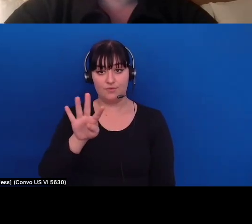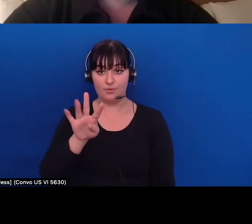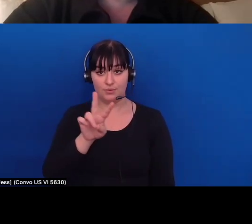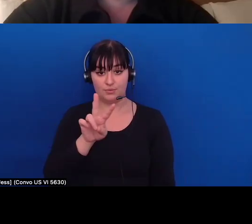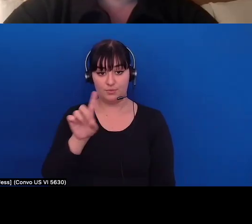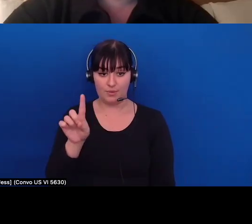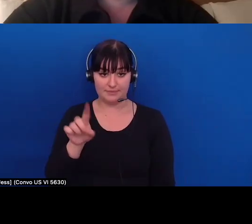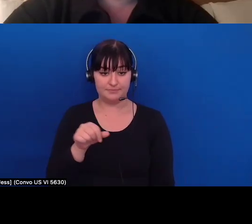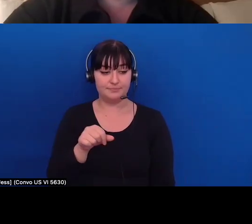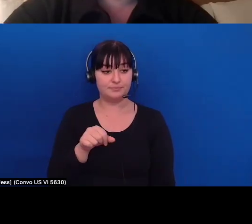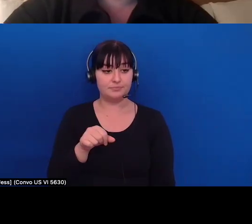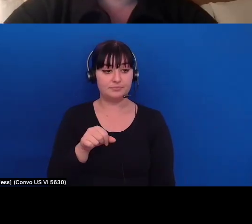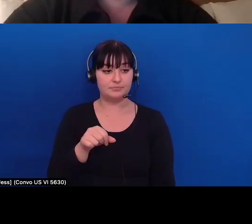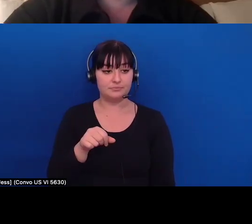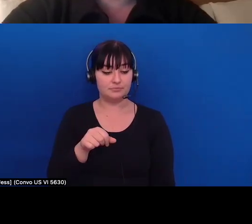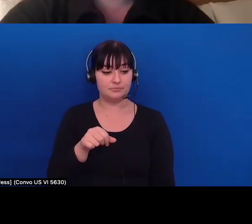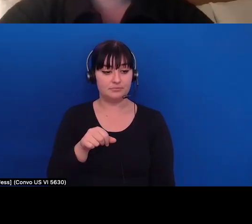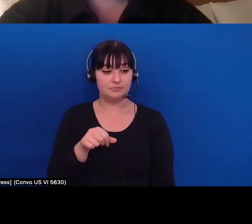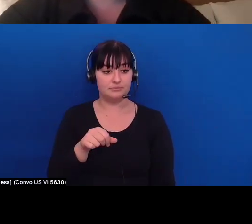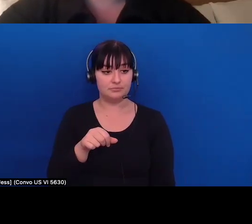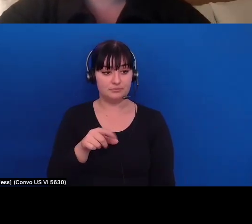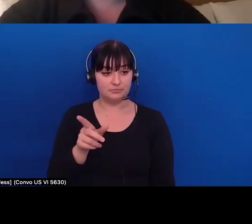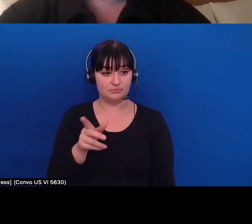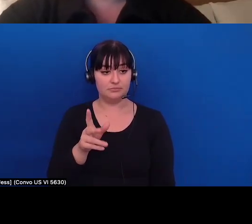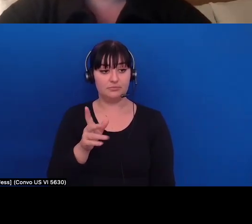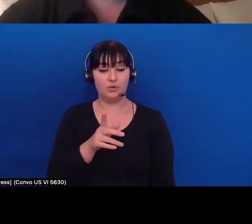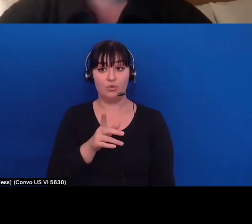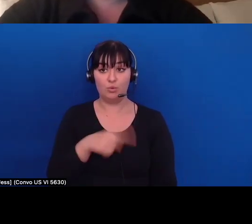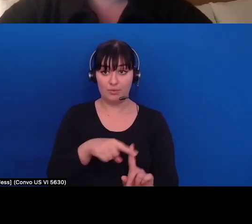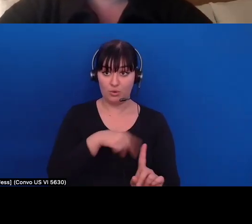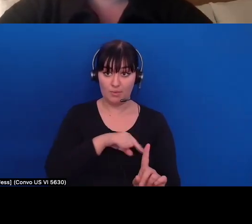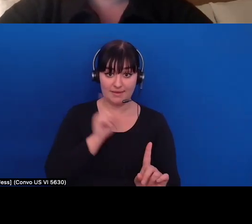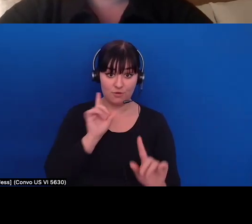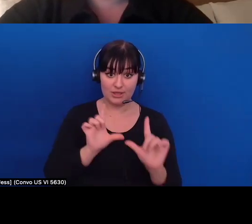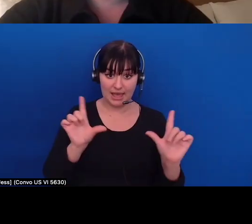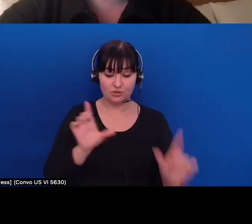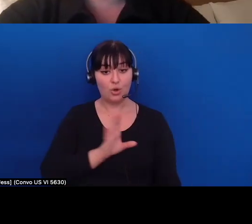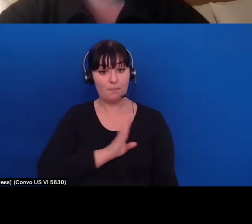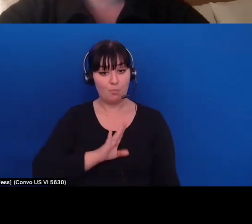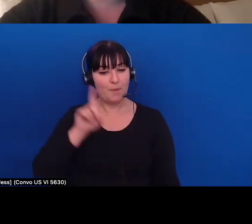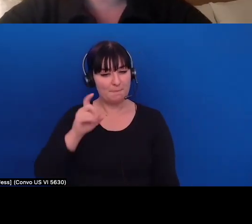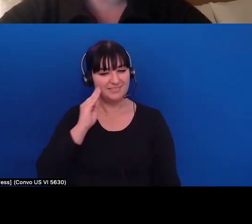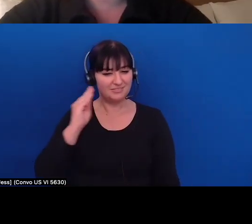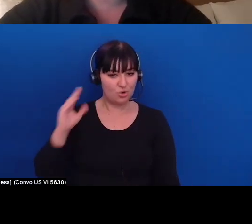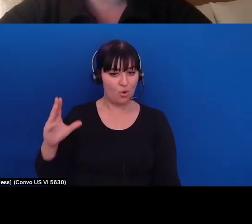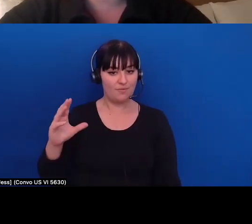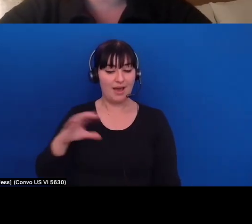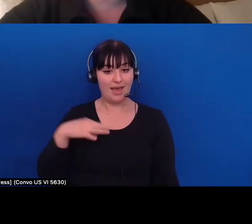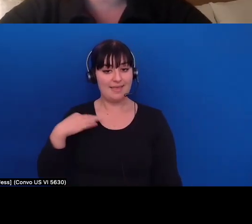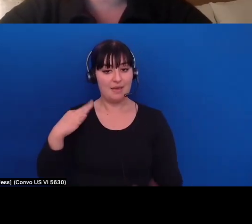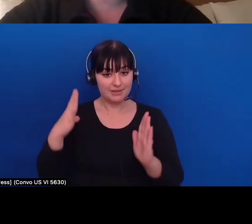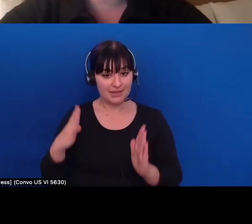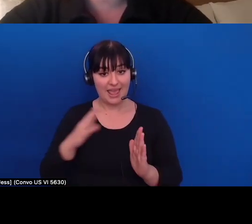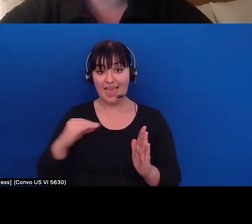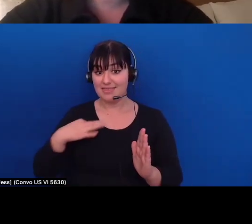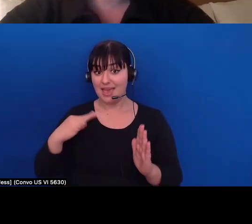9-2421, upon qualifying for licensure, the board must notify the applicant, and the